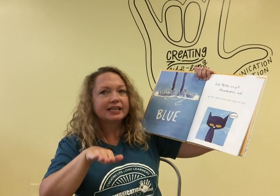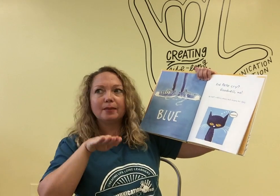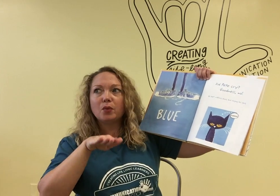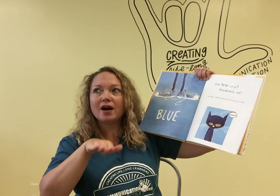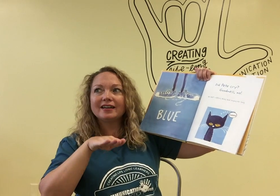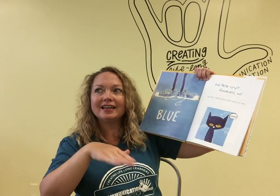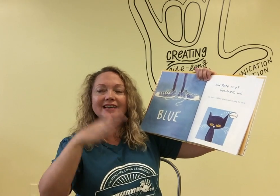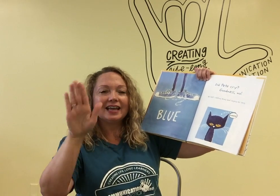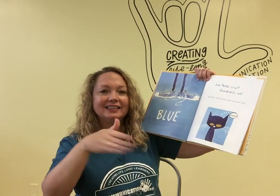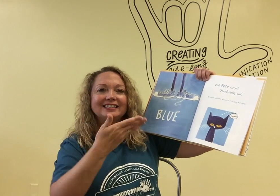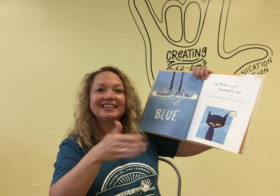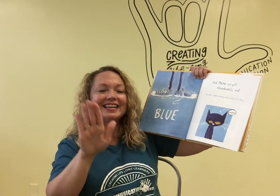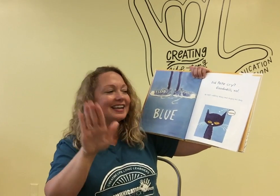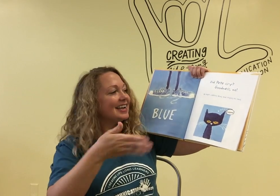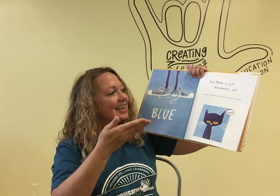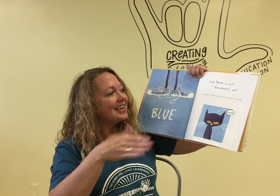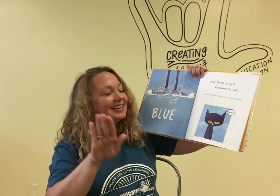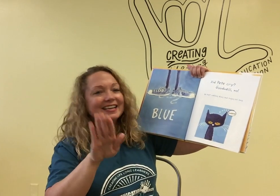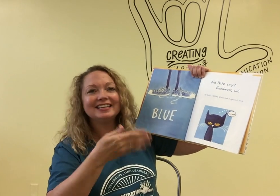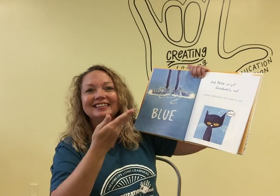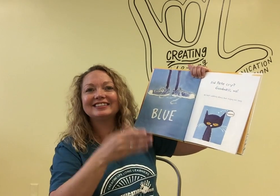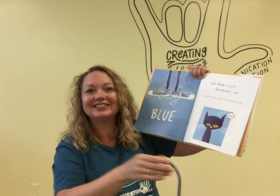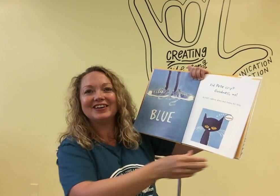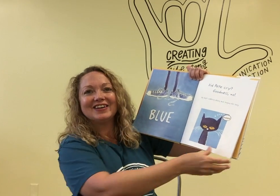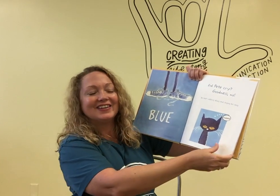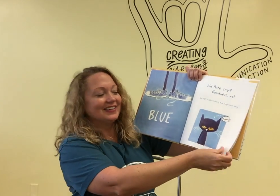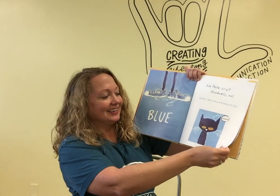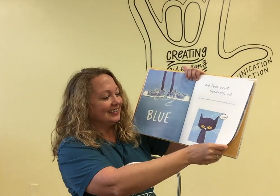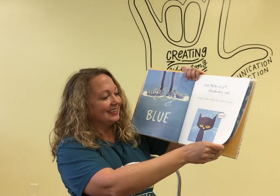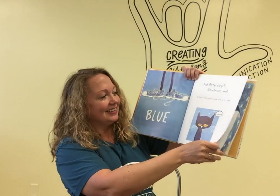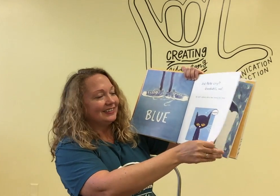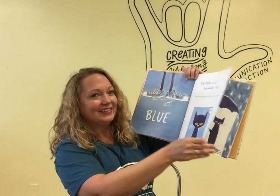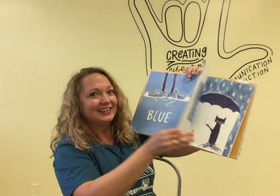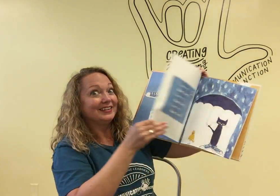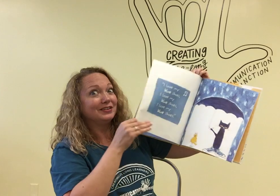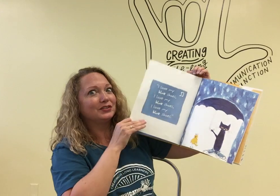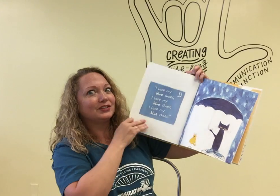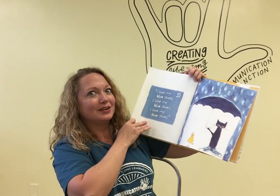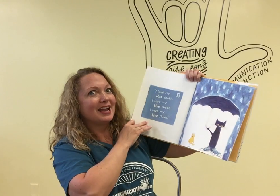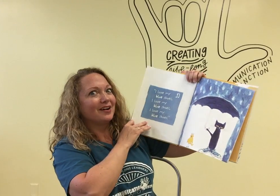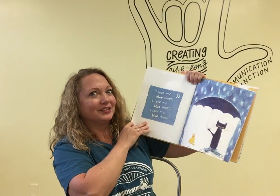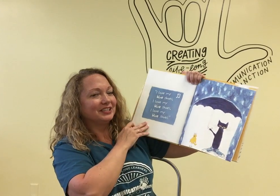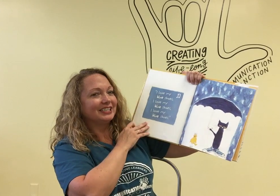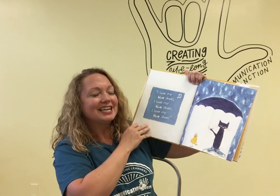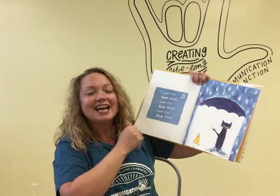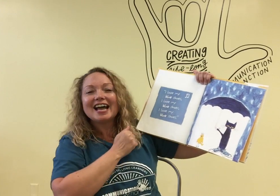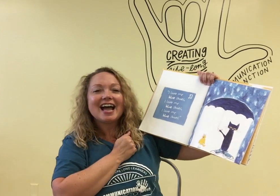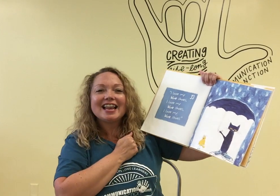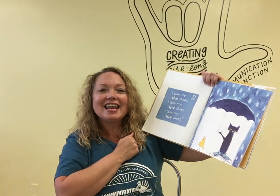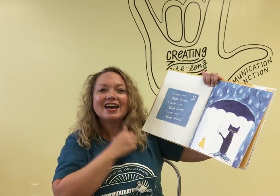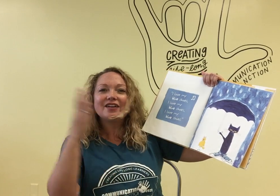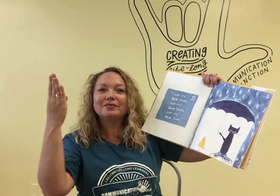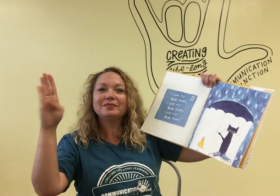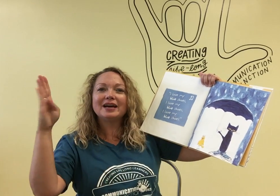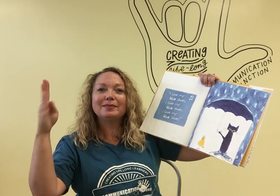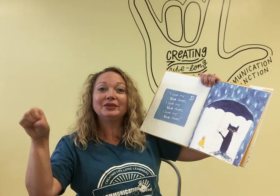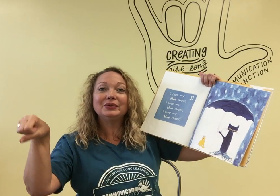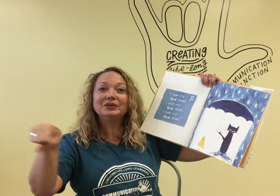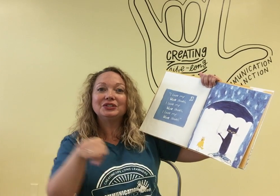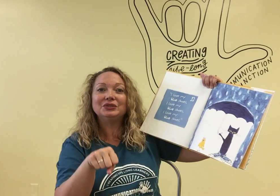kept walking and singing his song. You know the song now, don't you? I love my blue